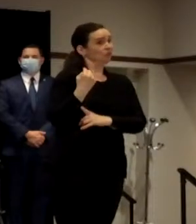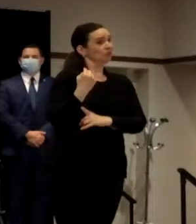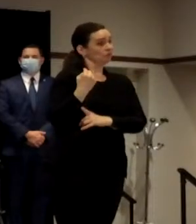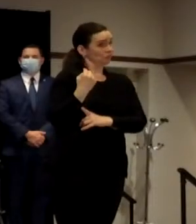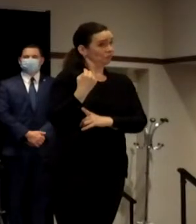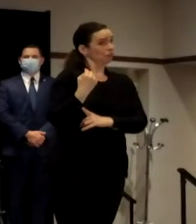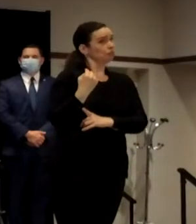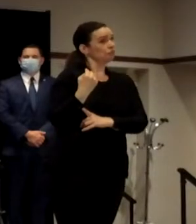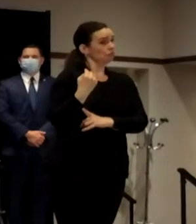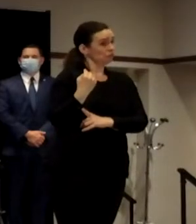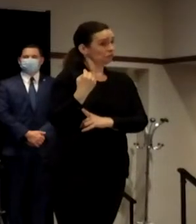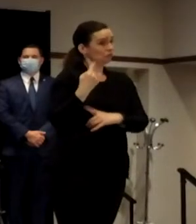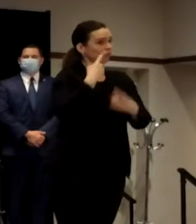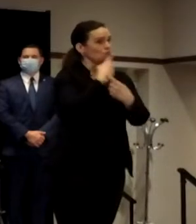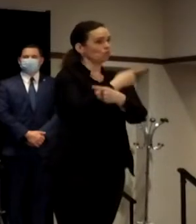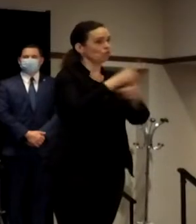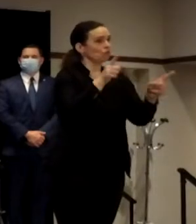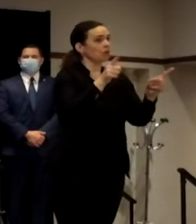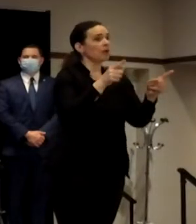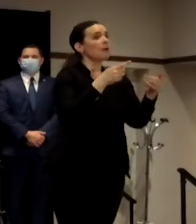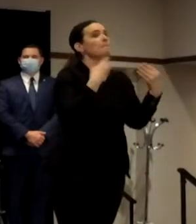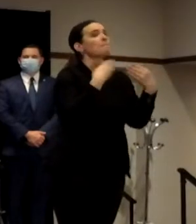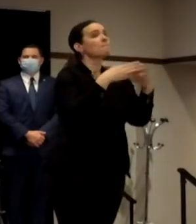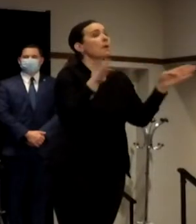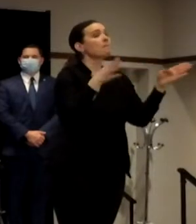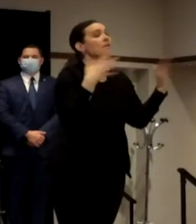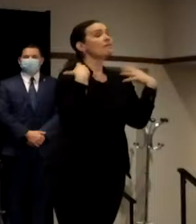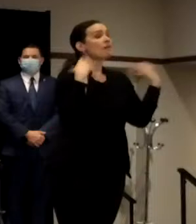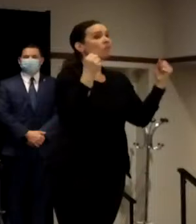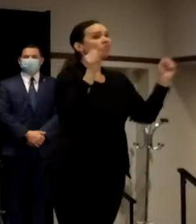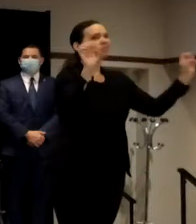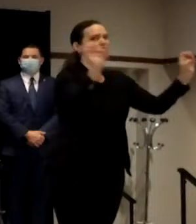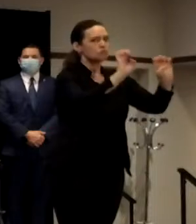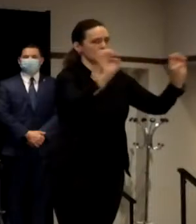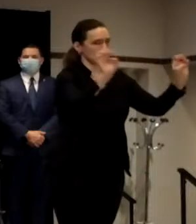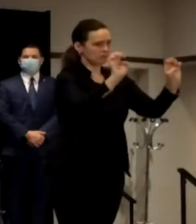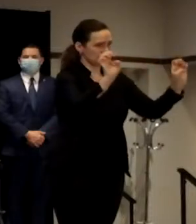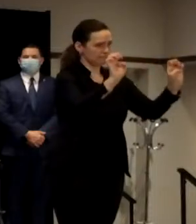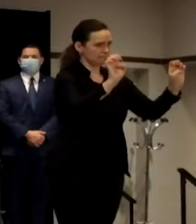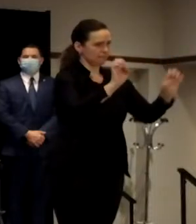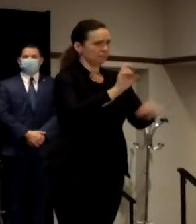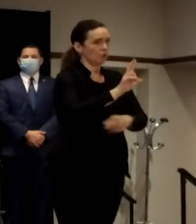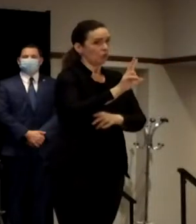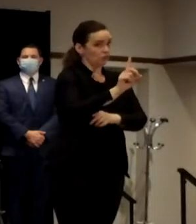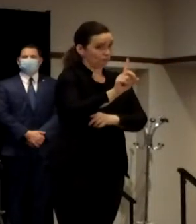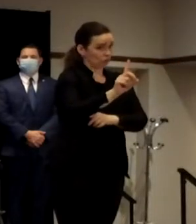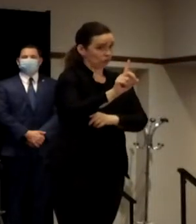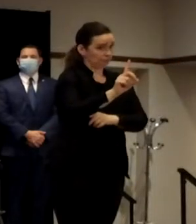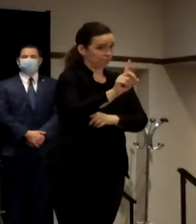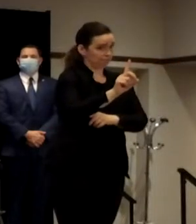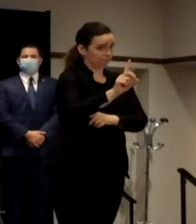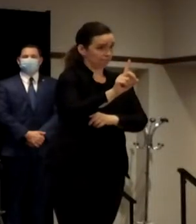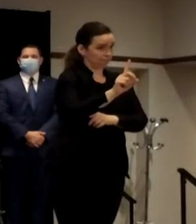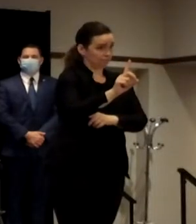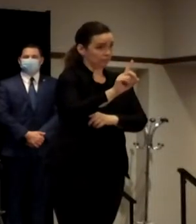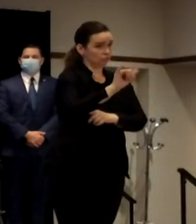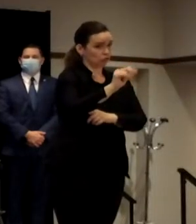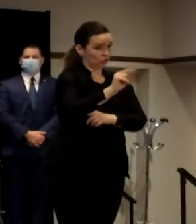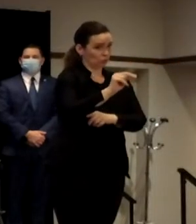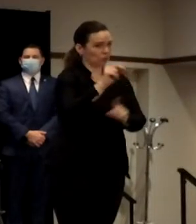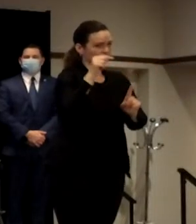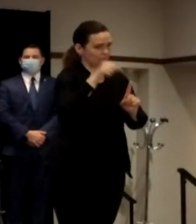a public health emergency. 31st, then Human and Health Secretary Alex